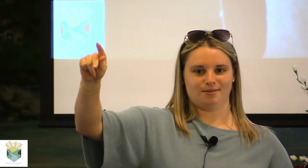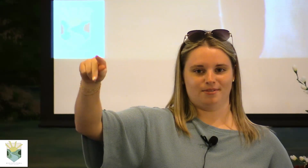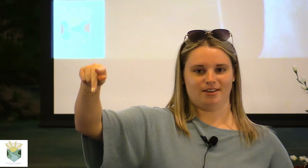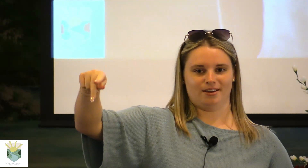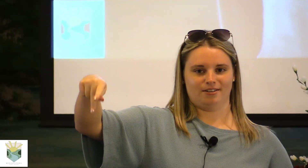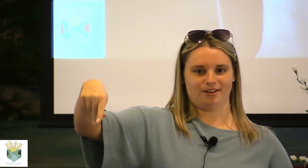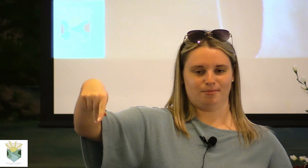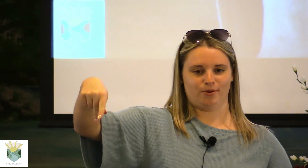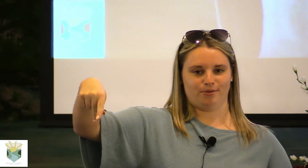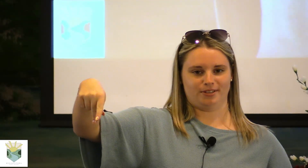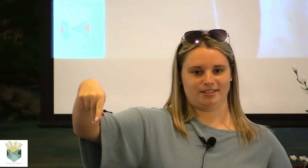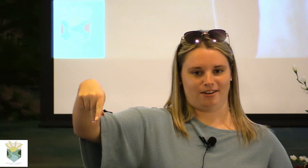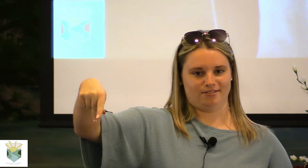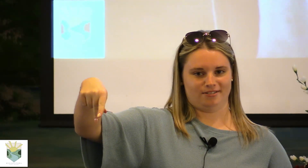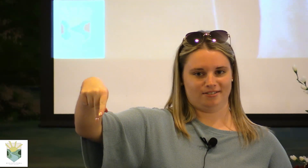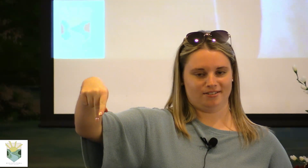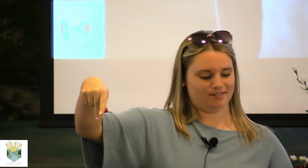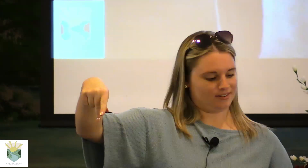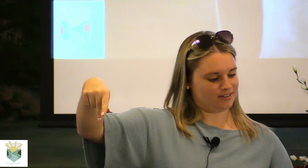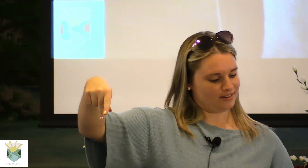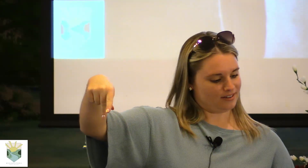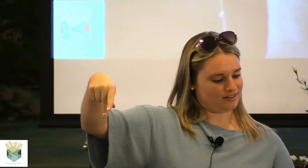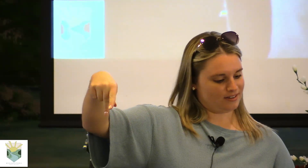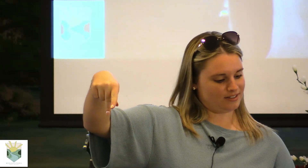thing and you're going to point your wrist down. So that's a